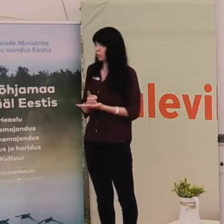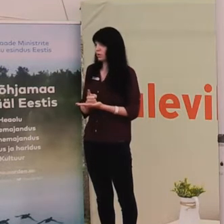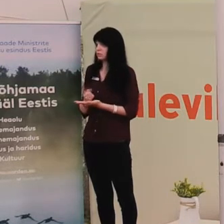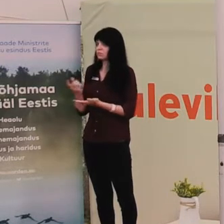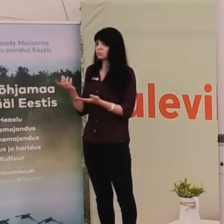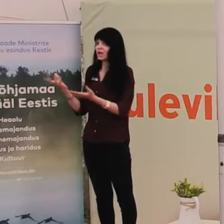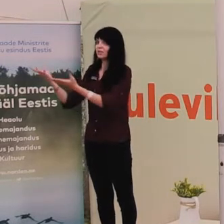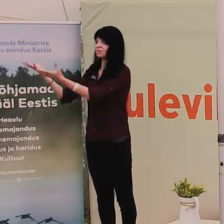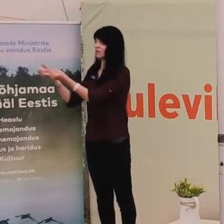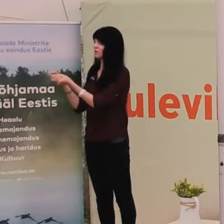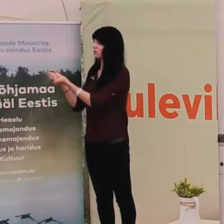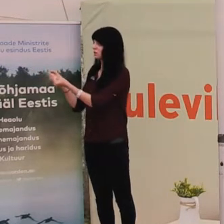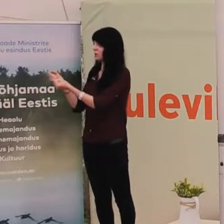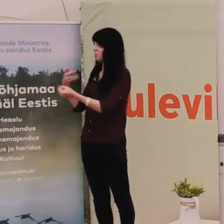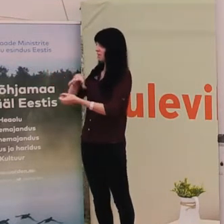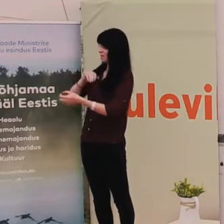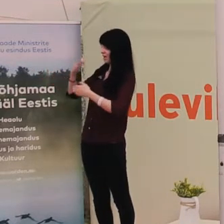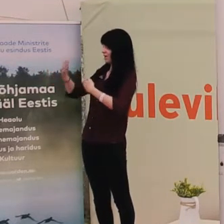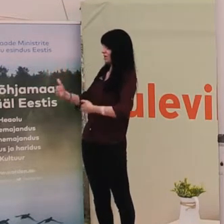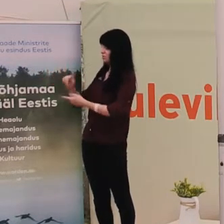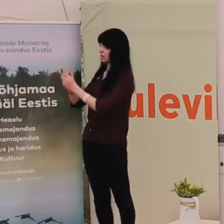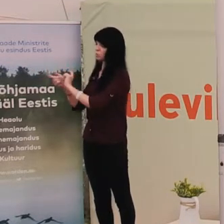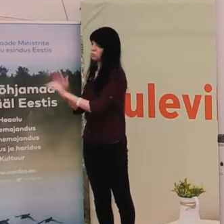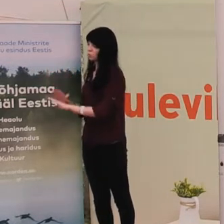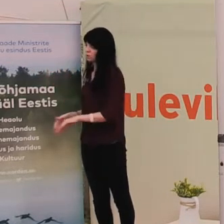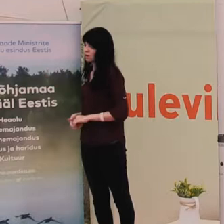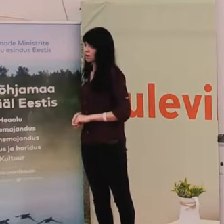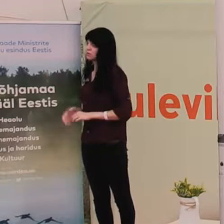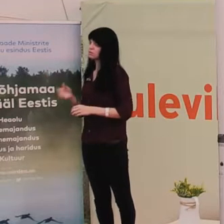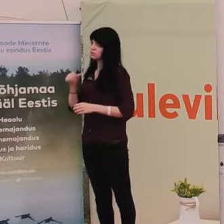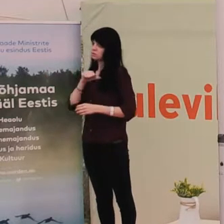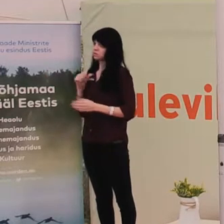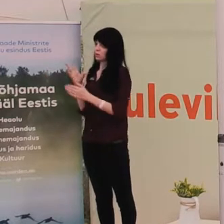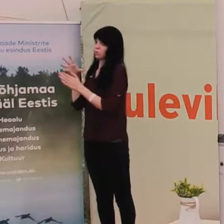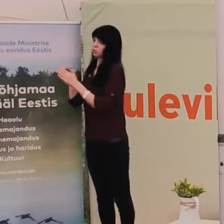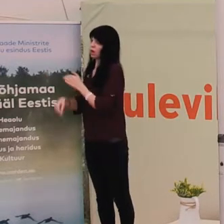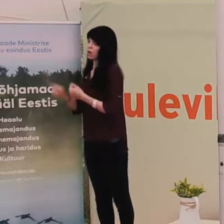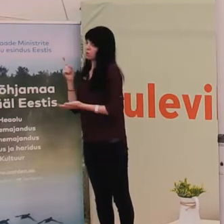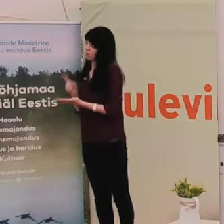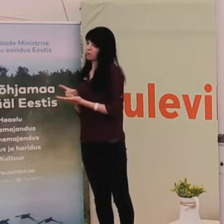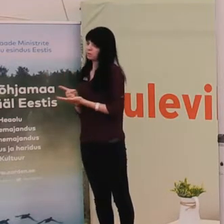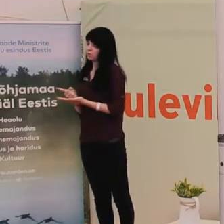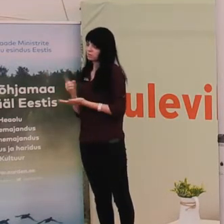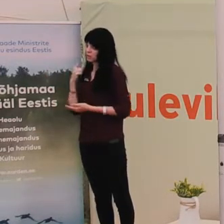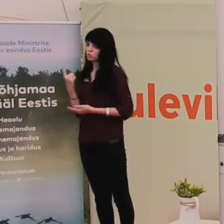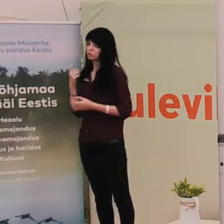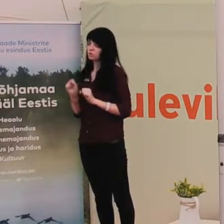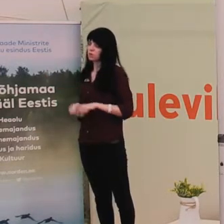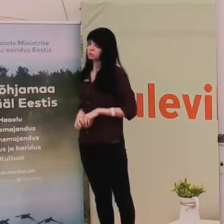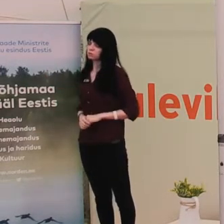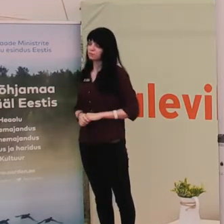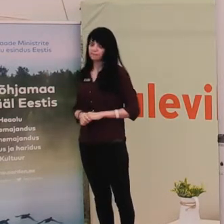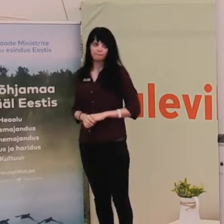change, or those politicians need to do something. We all need to engage in this. I think it's the only way. Listen, when talking